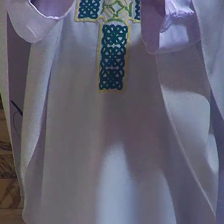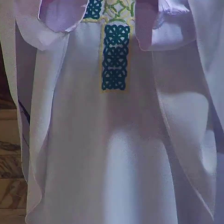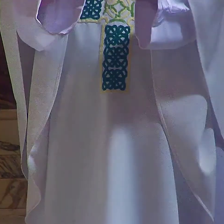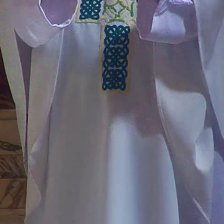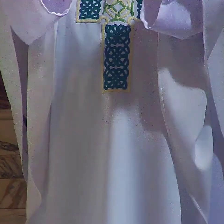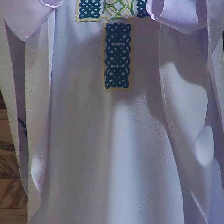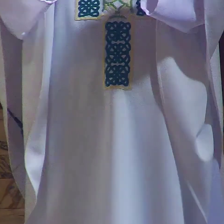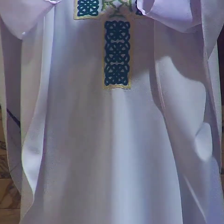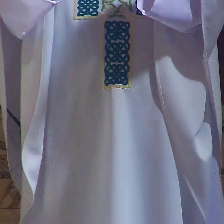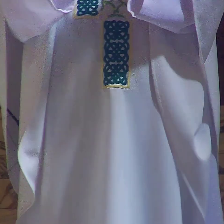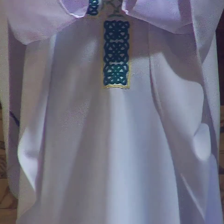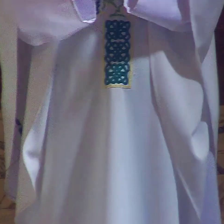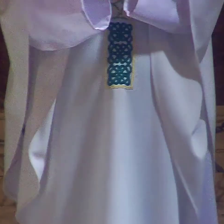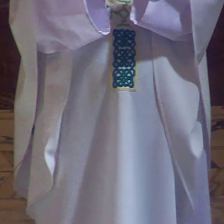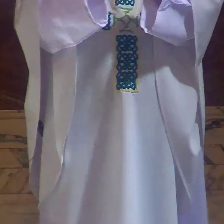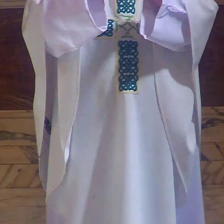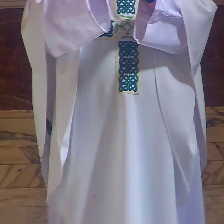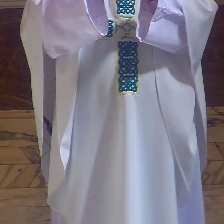tradition.